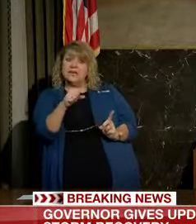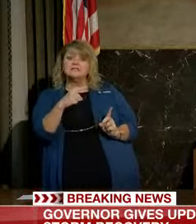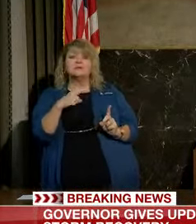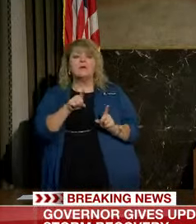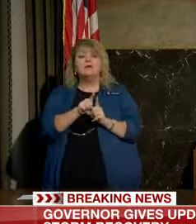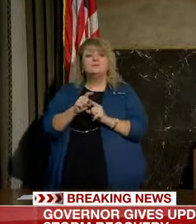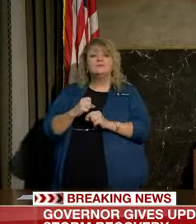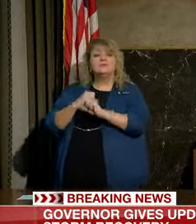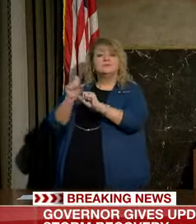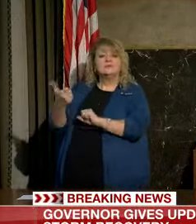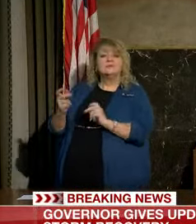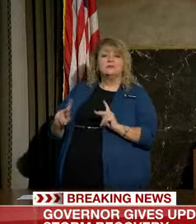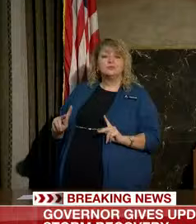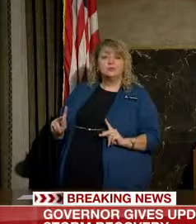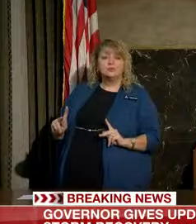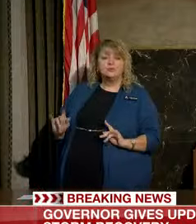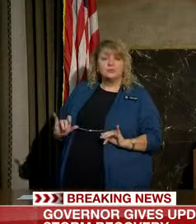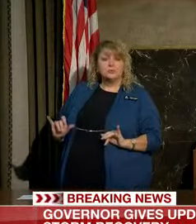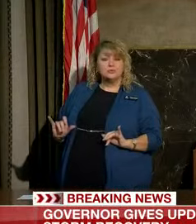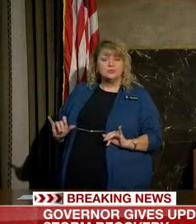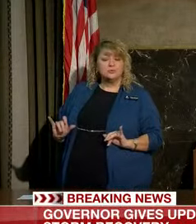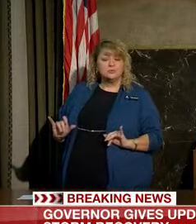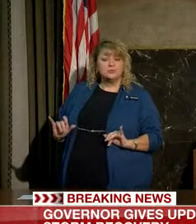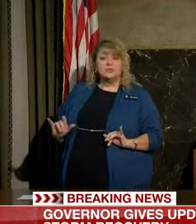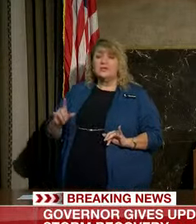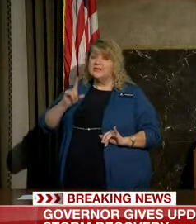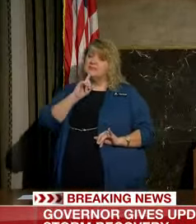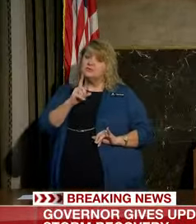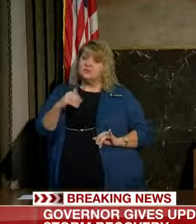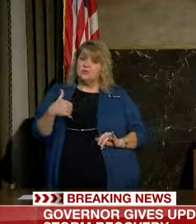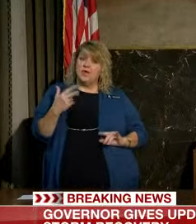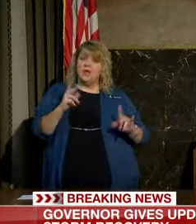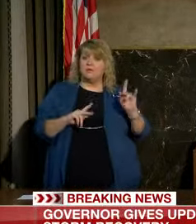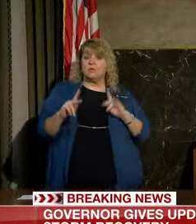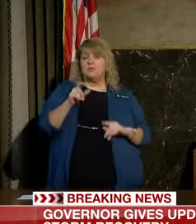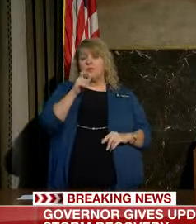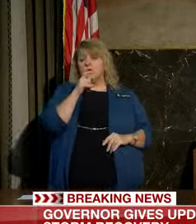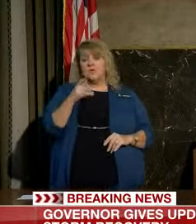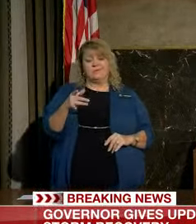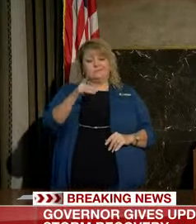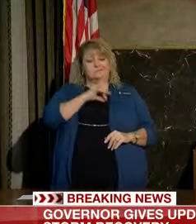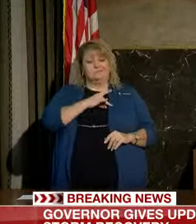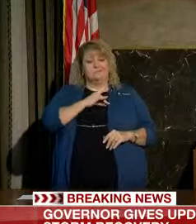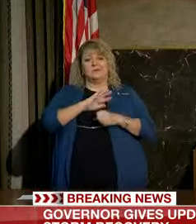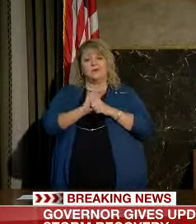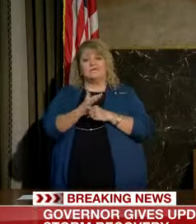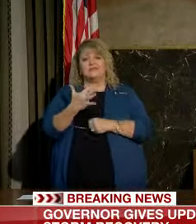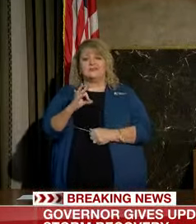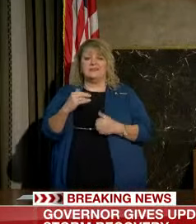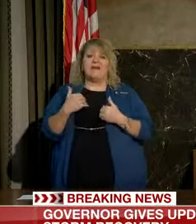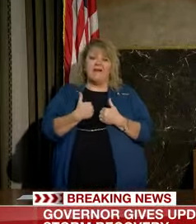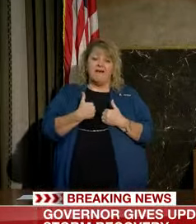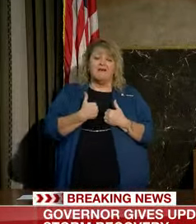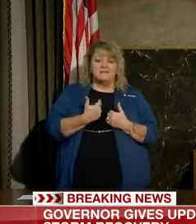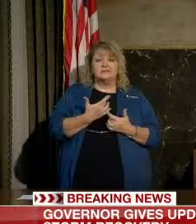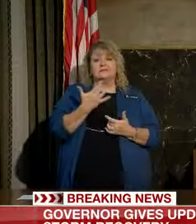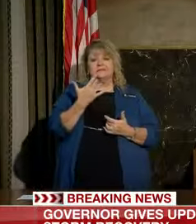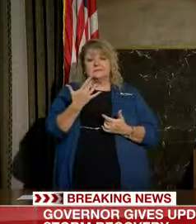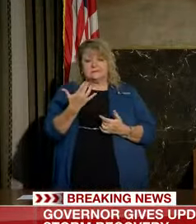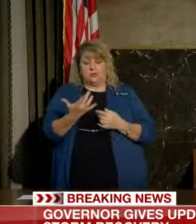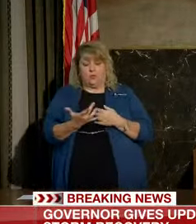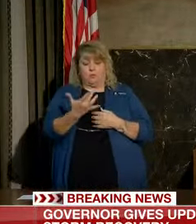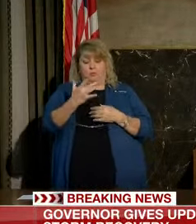And that is because while it is true that most young children who get COVID-19, and this is